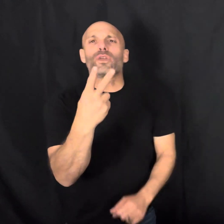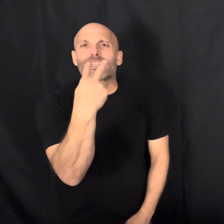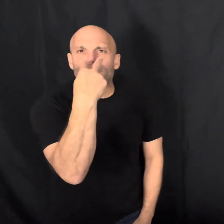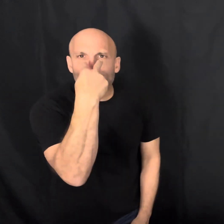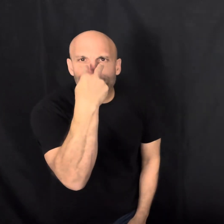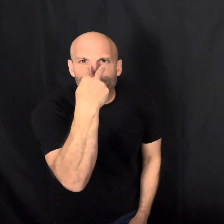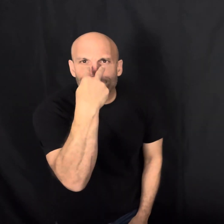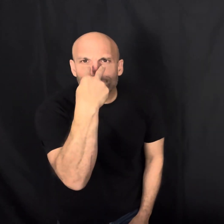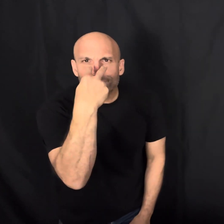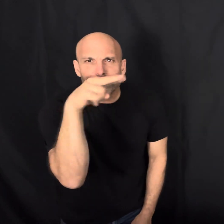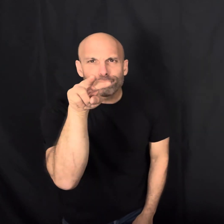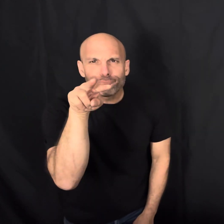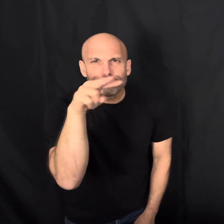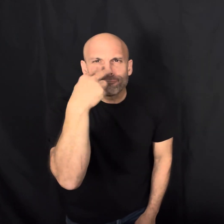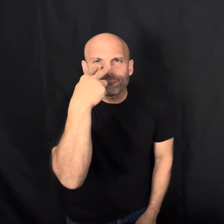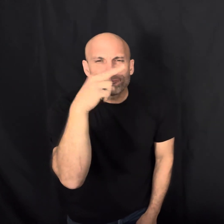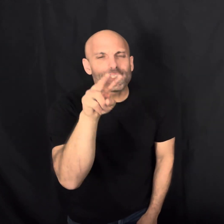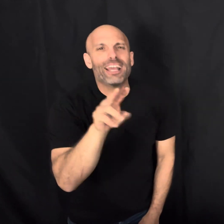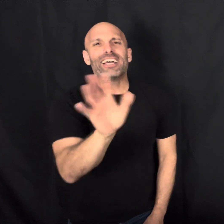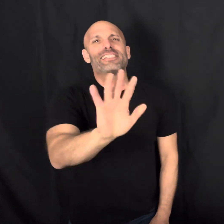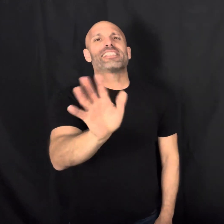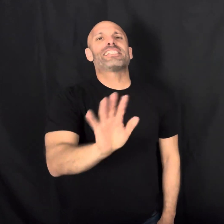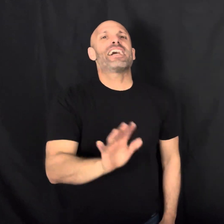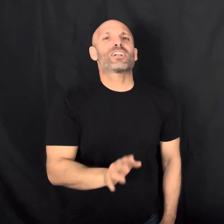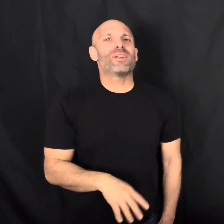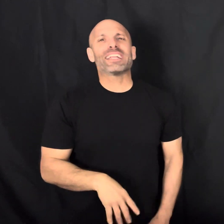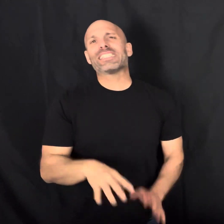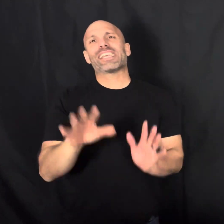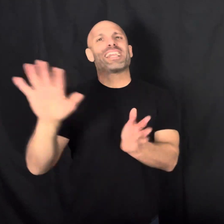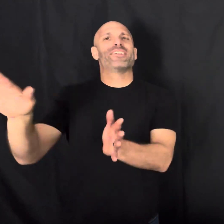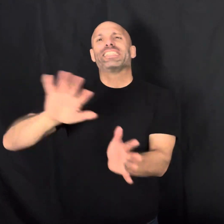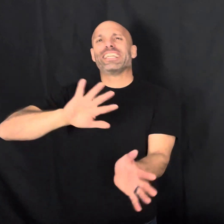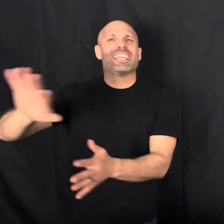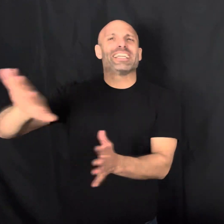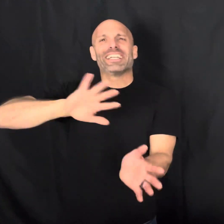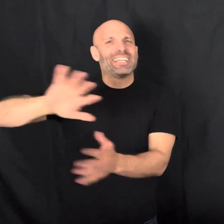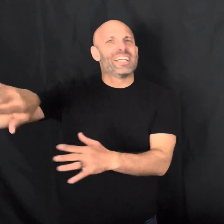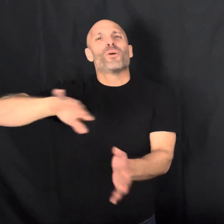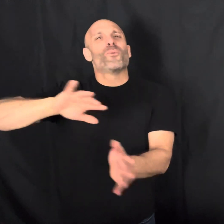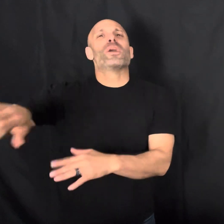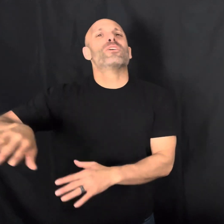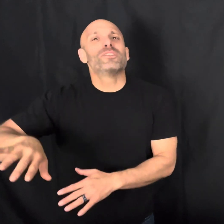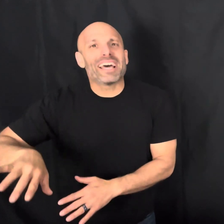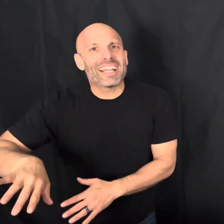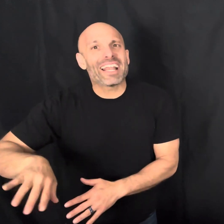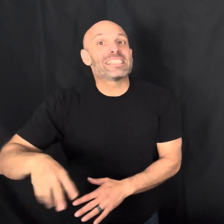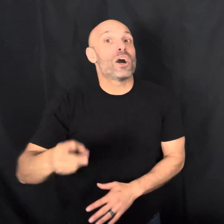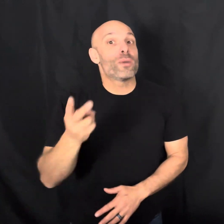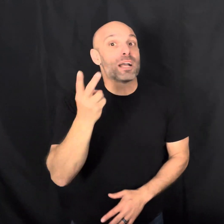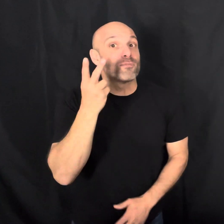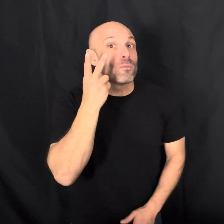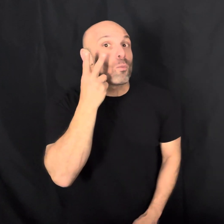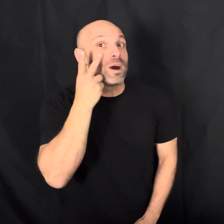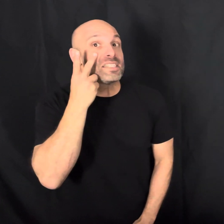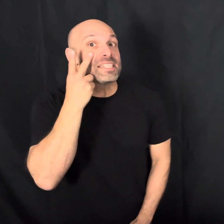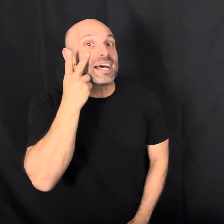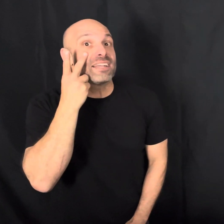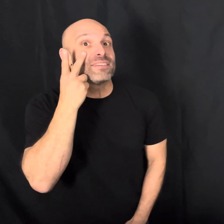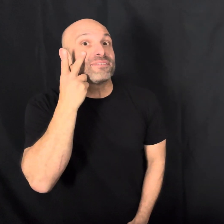this, okay? That's not correct, that's a hearing thing. We don't do that in ASL. We come from one side of the